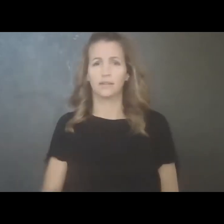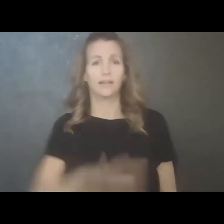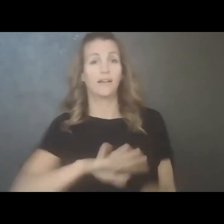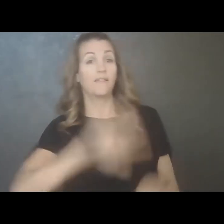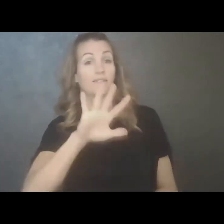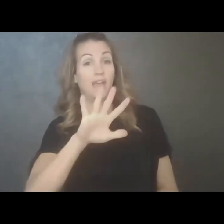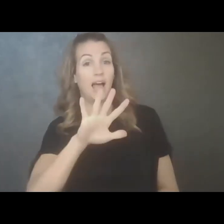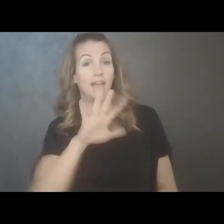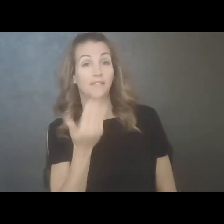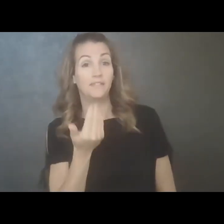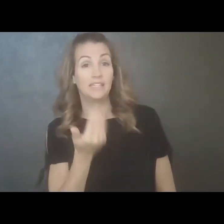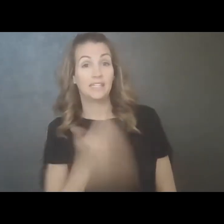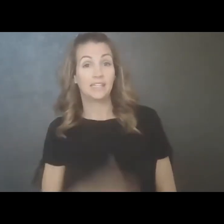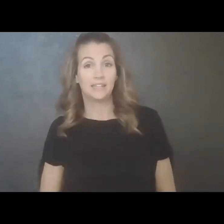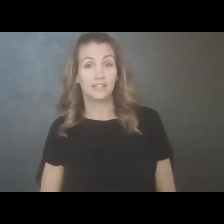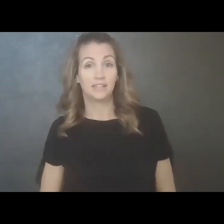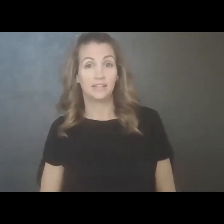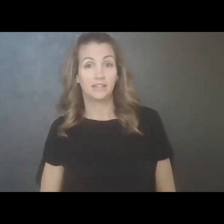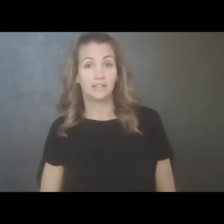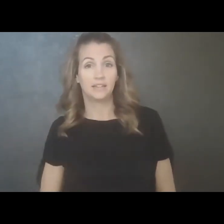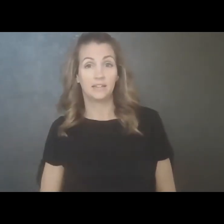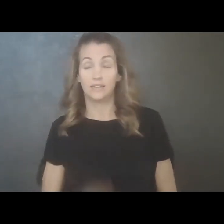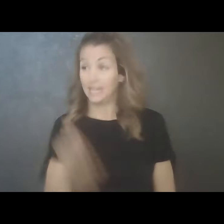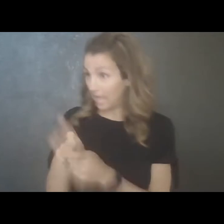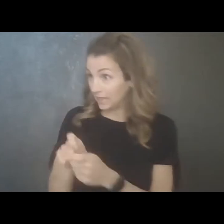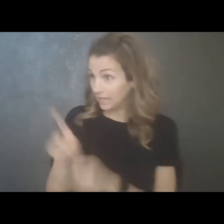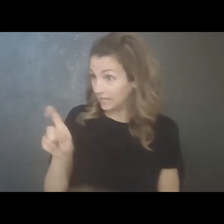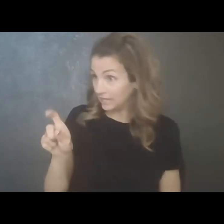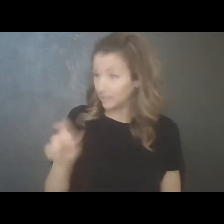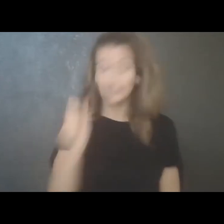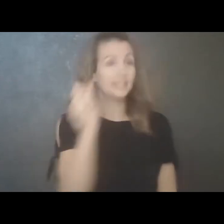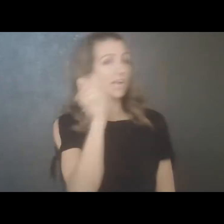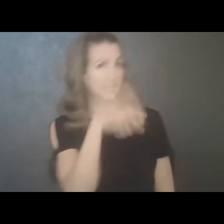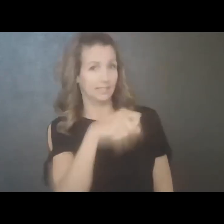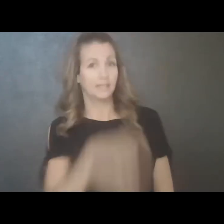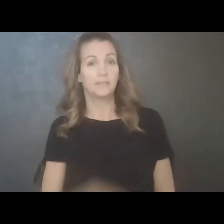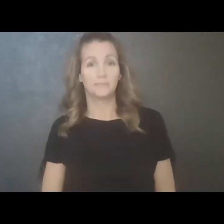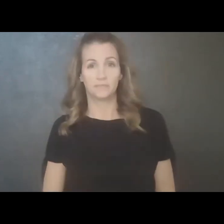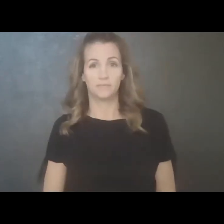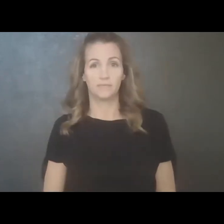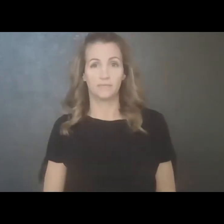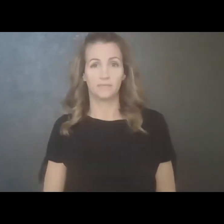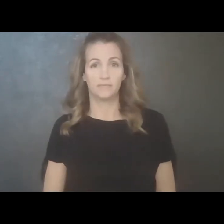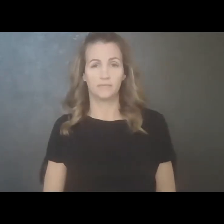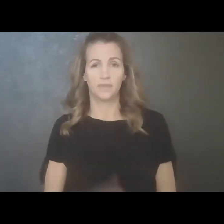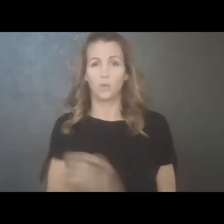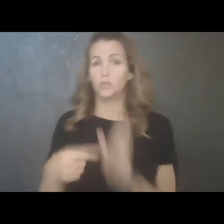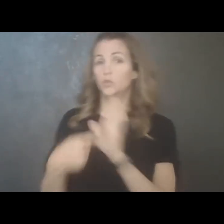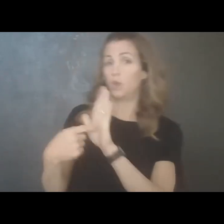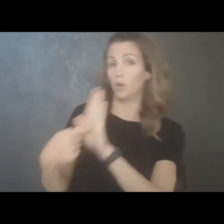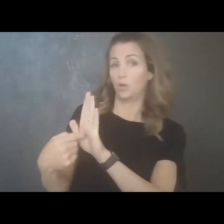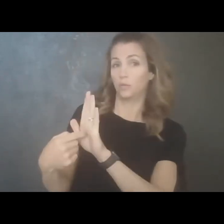5:15. 5:15, exactly. Yes. I want to show you, I'm going to turn this